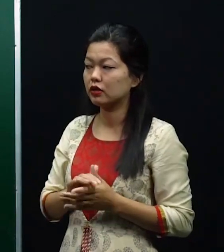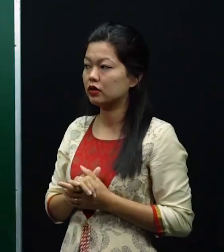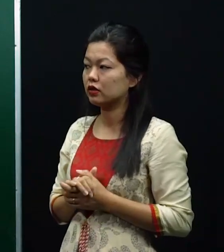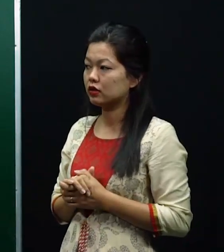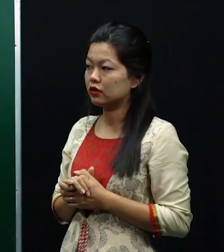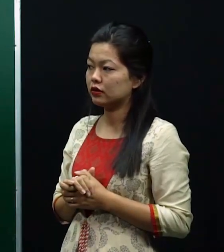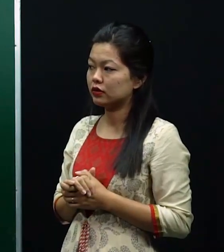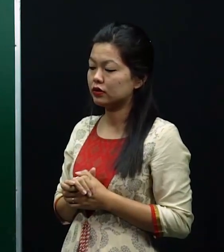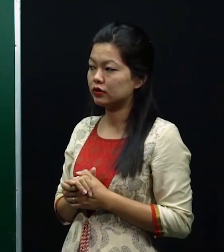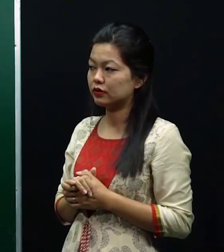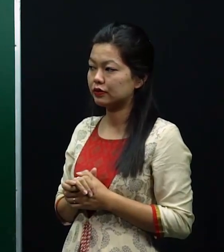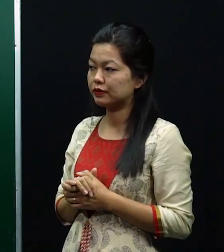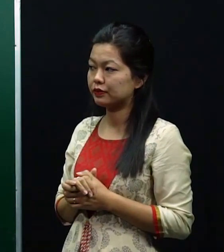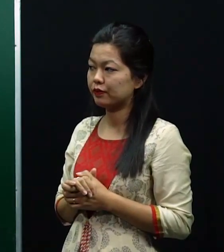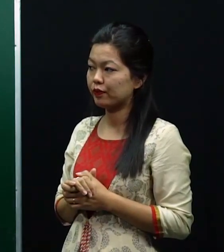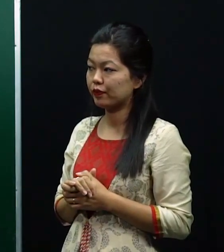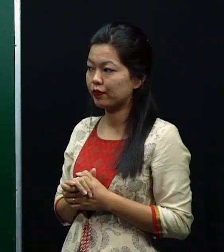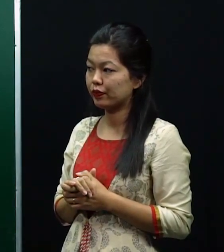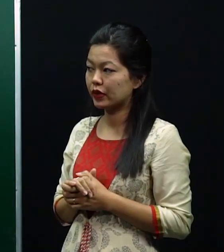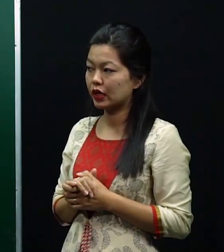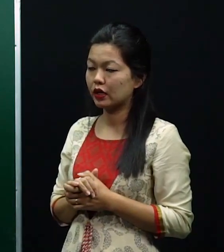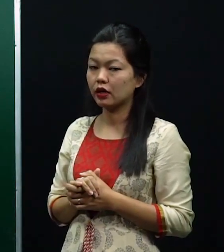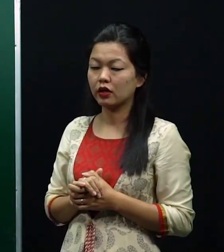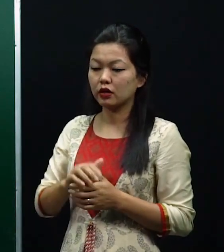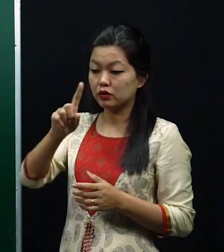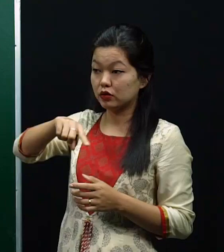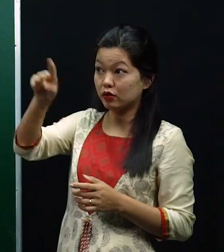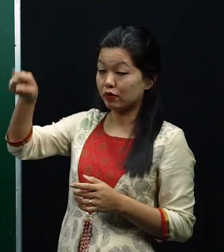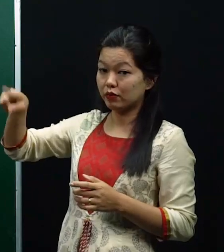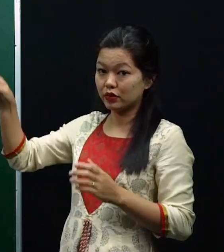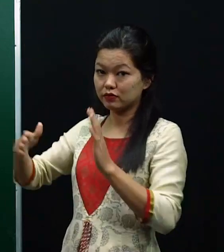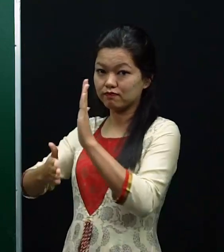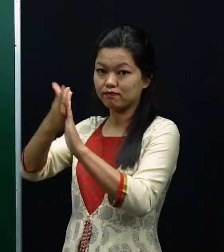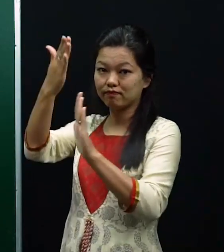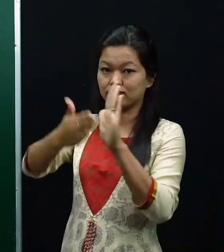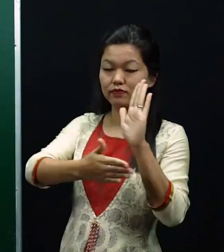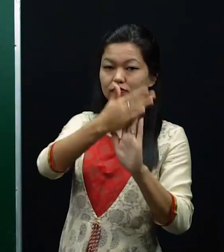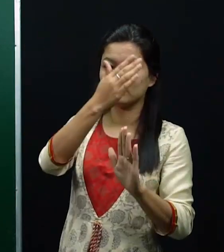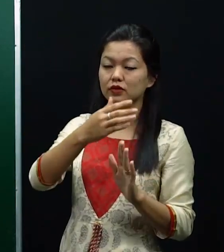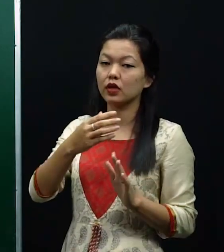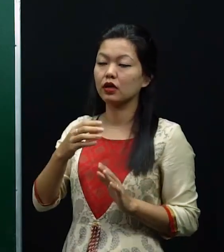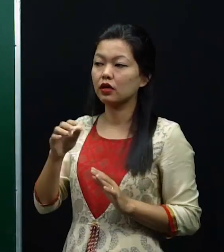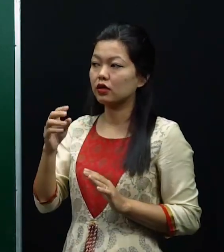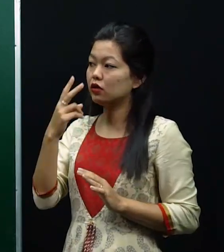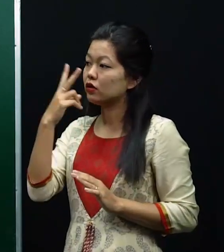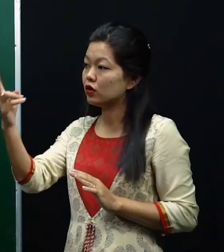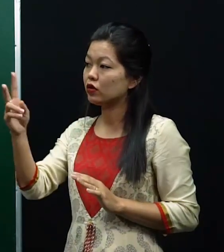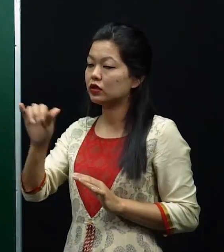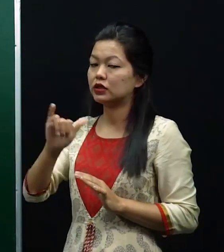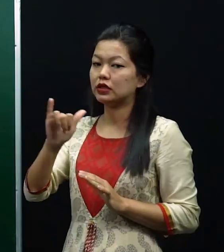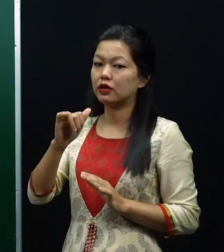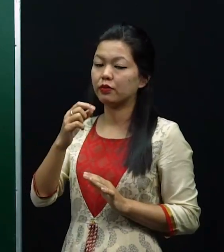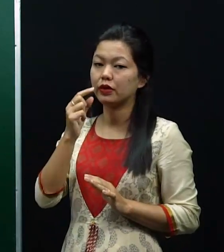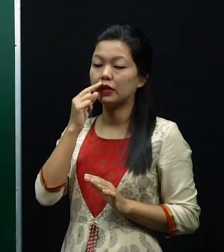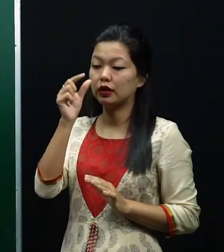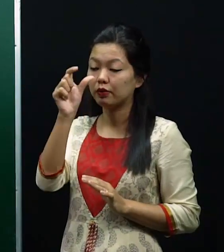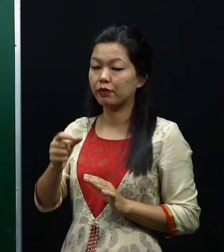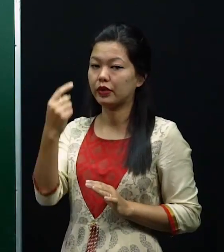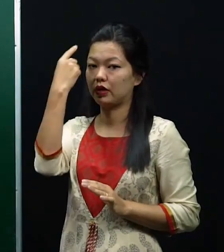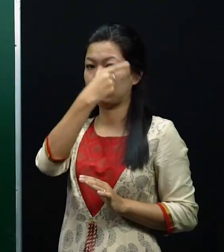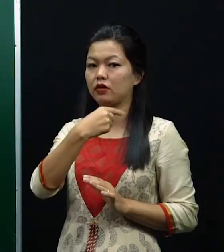this man who resembles the face on the rock one day. So all his life he had been living with the hopes and